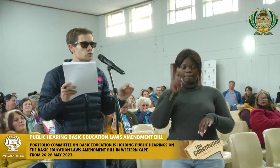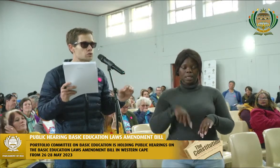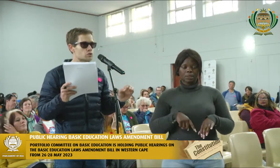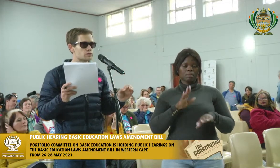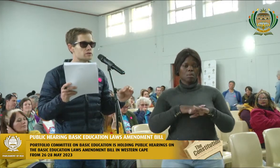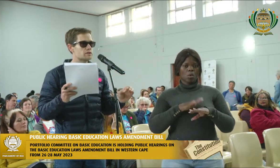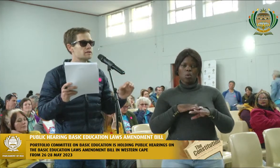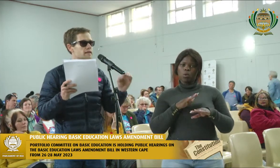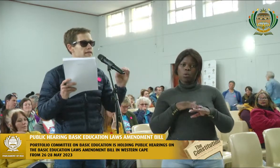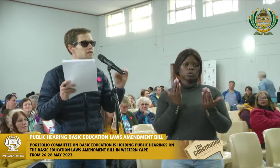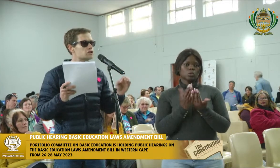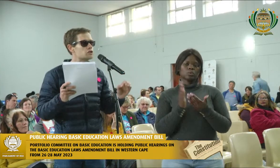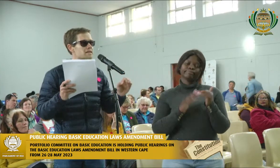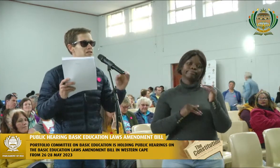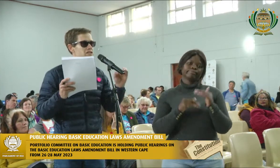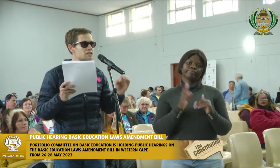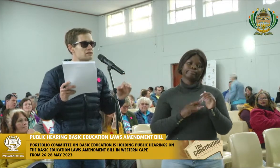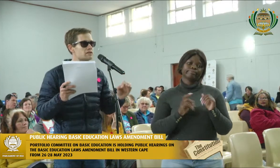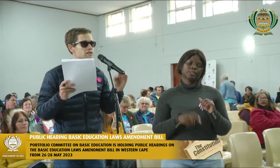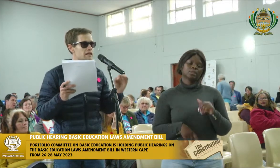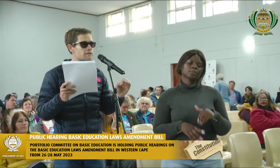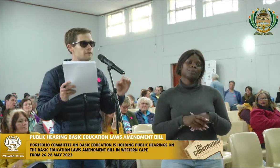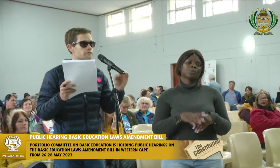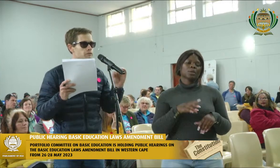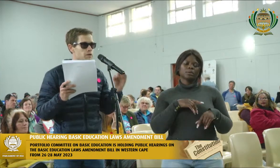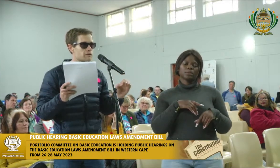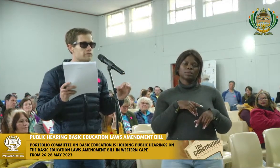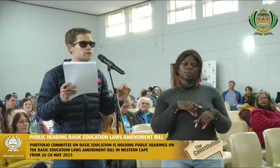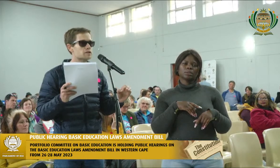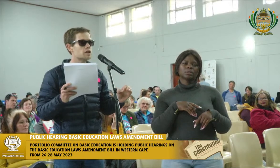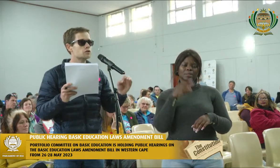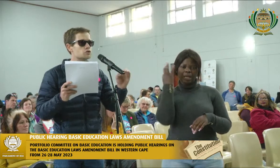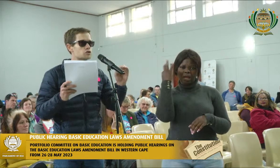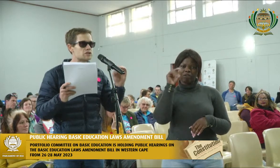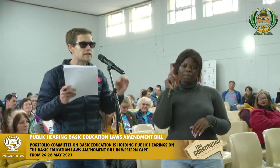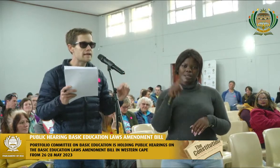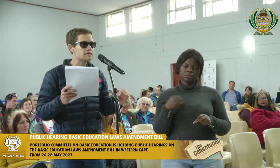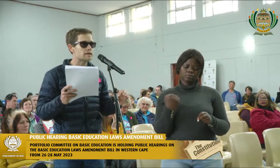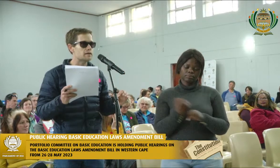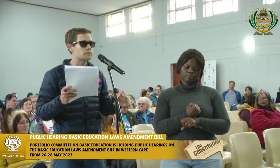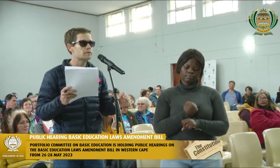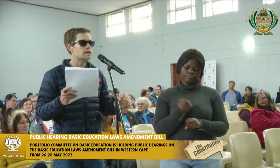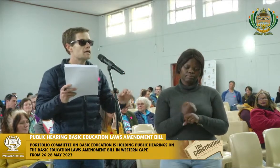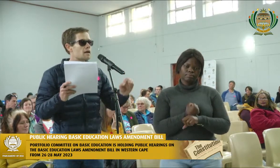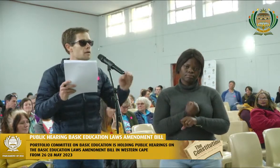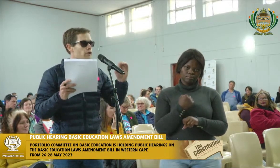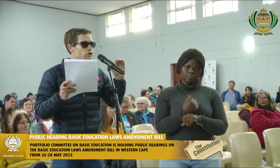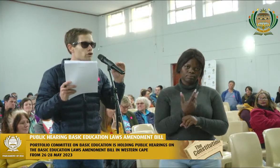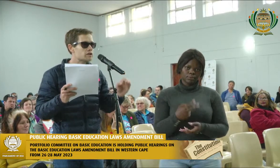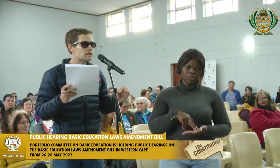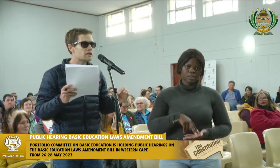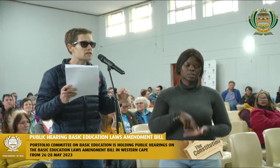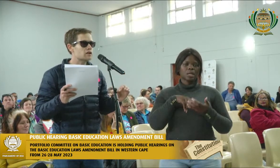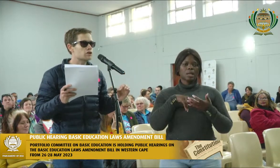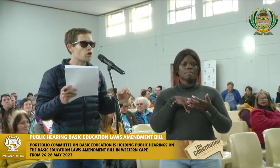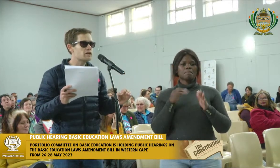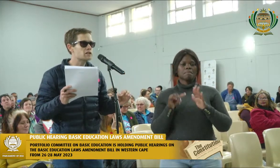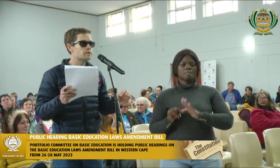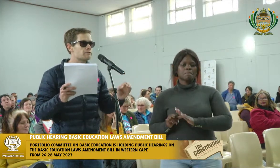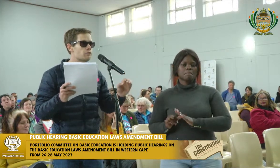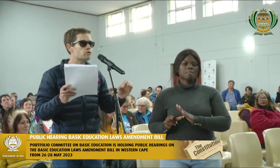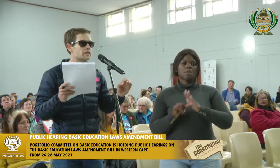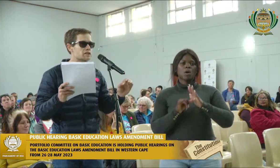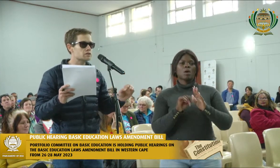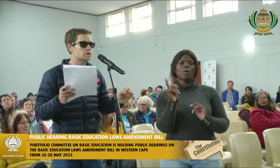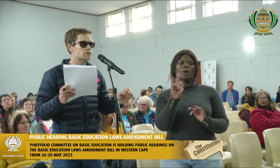more schools. There needs to be a serious effort from government to stand up, prioritize